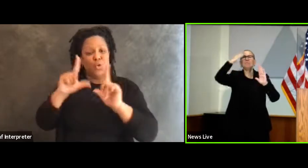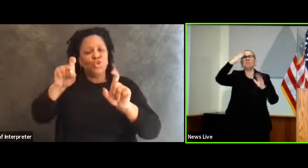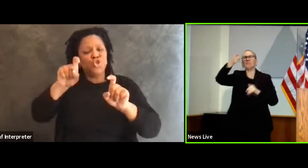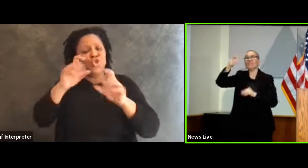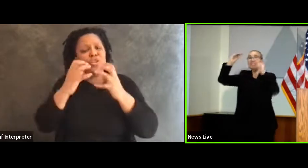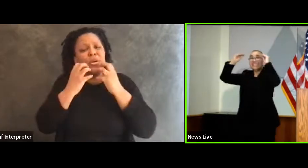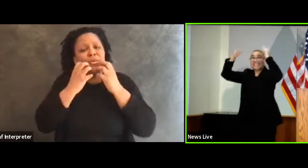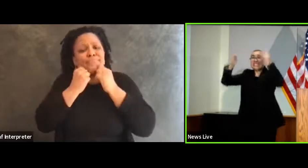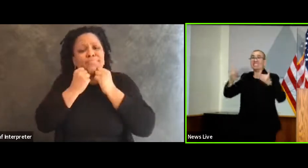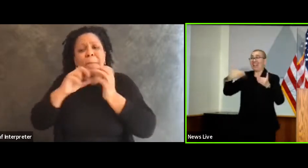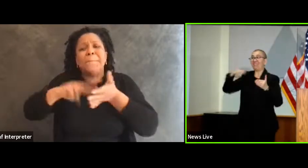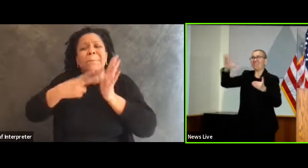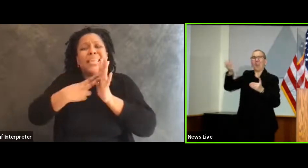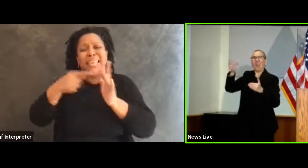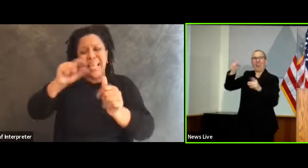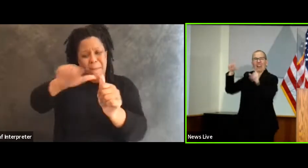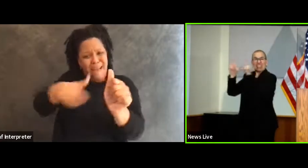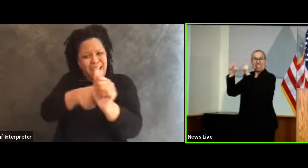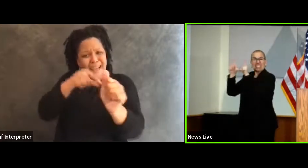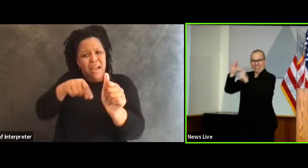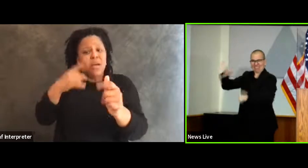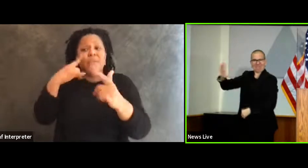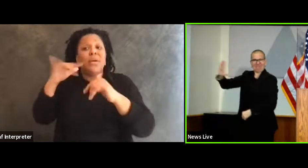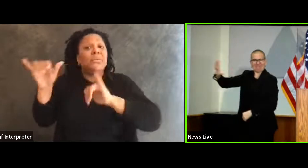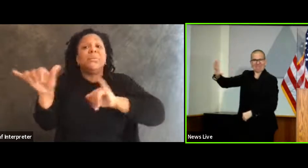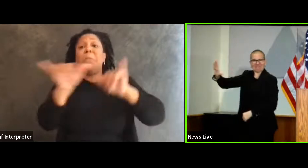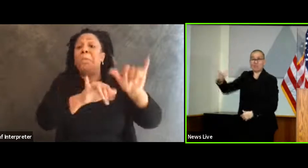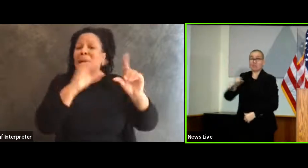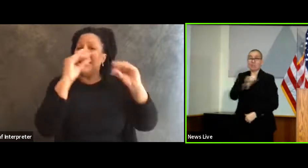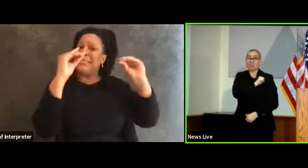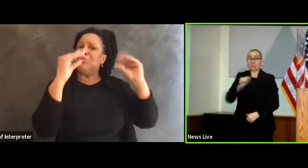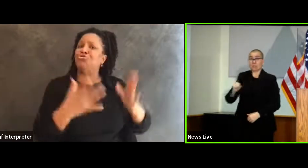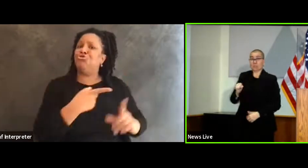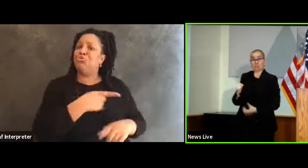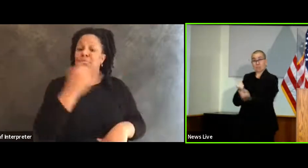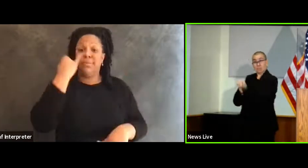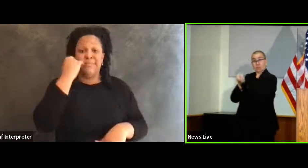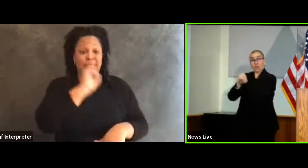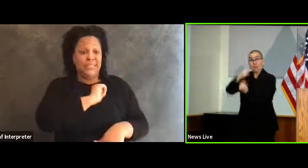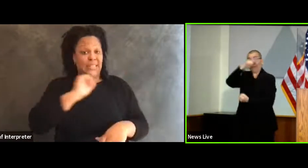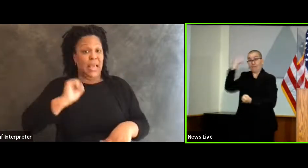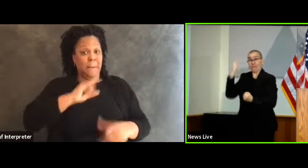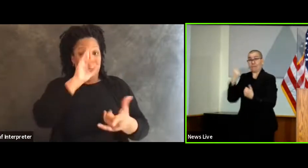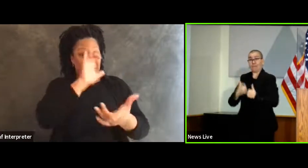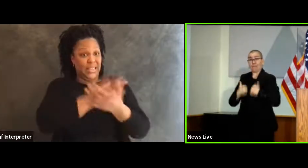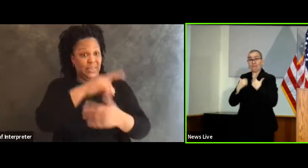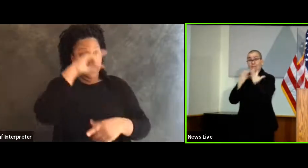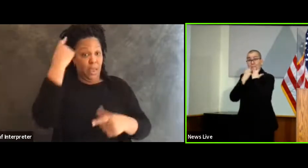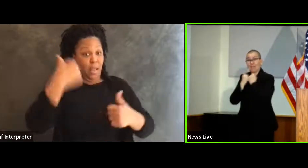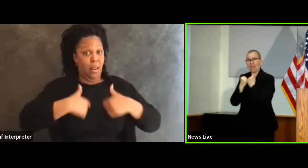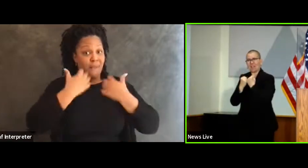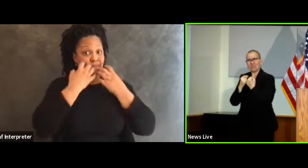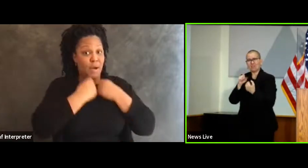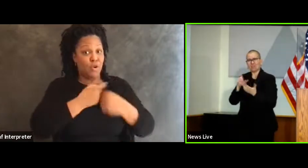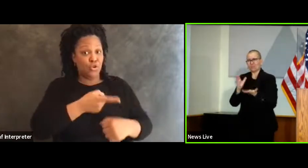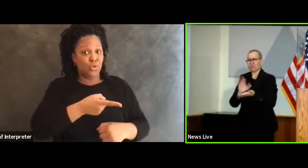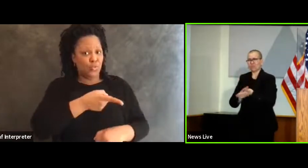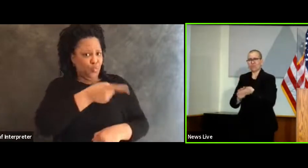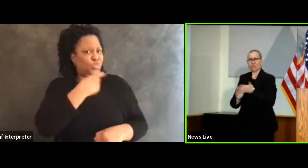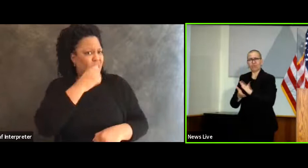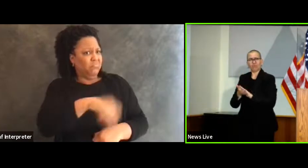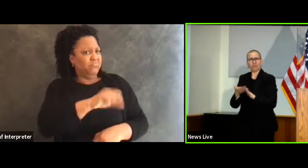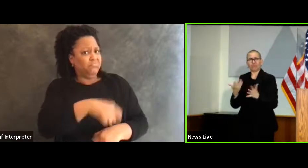short, if the Senate thinks Black Lives Matter, like they say, this negotiation shouldn't be hard, which returns me to how I